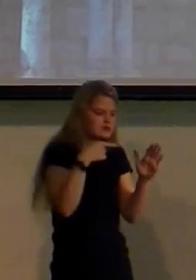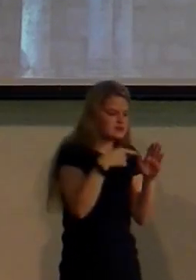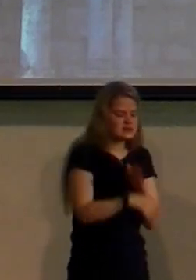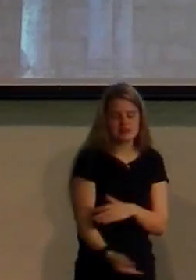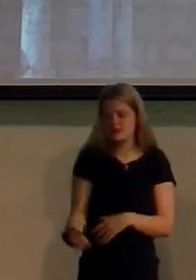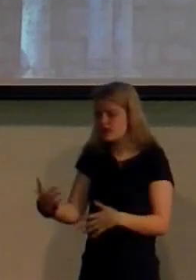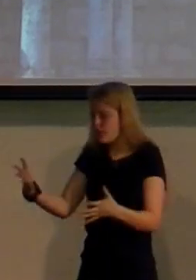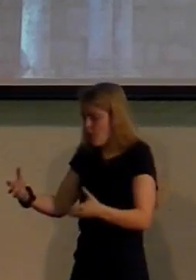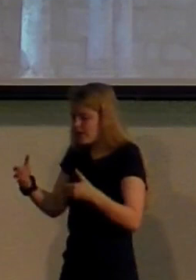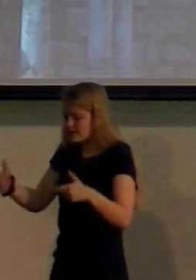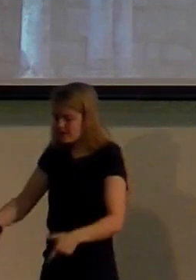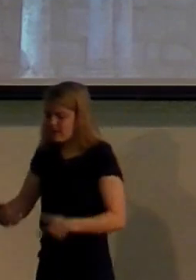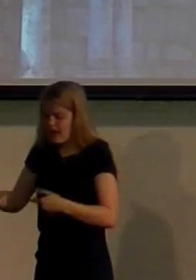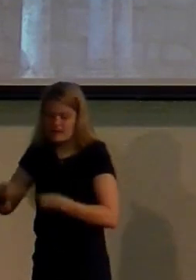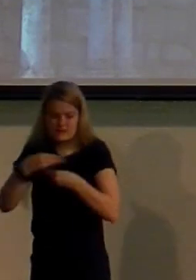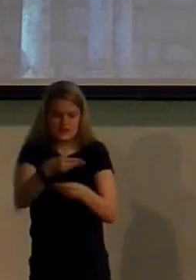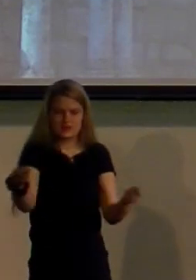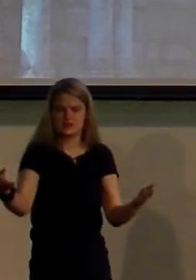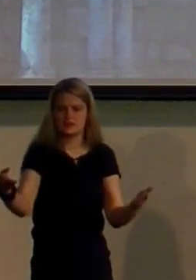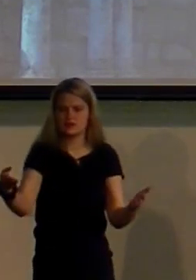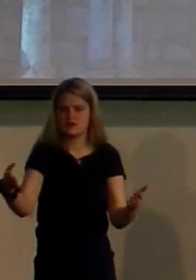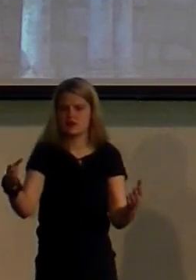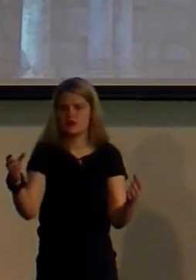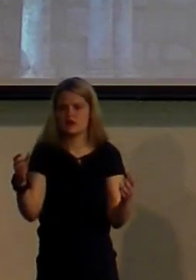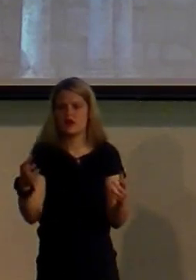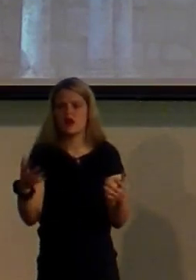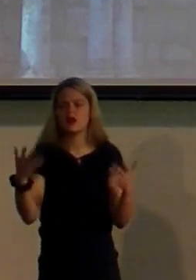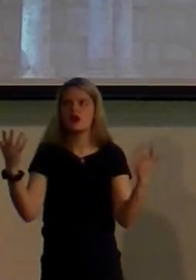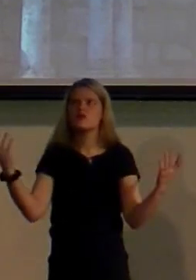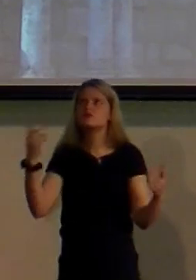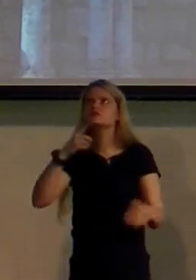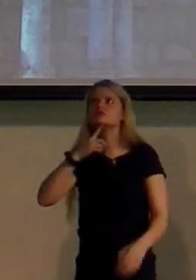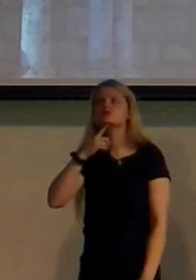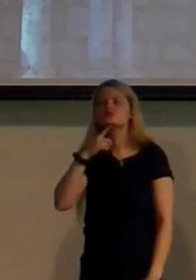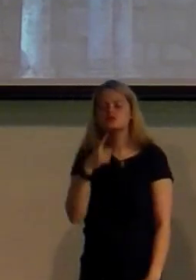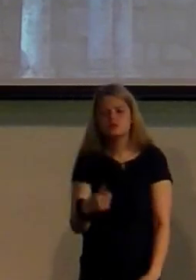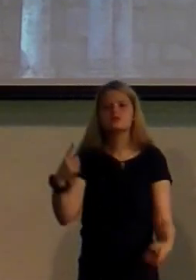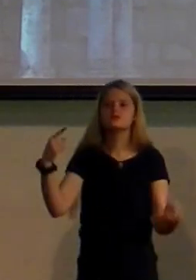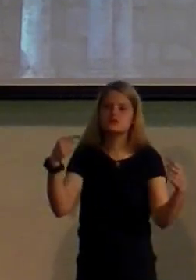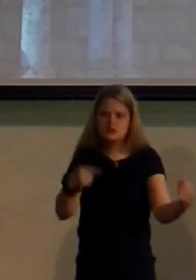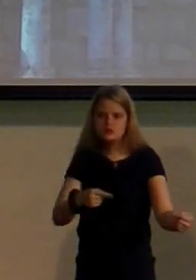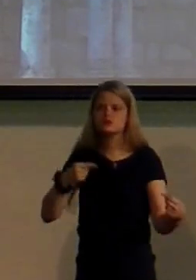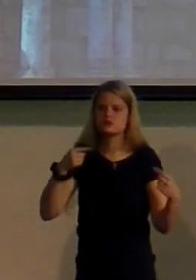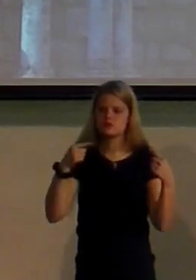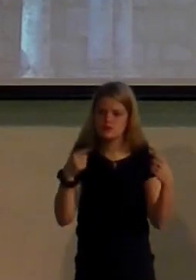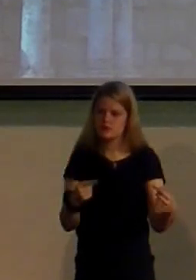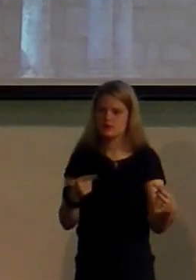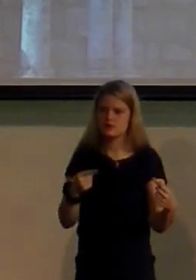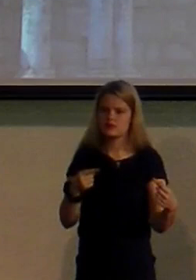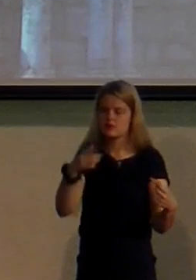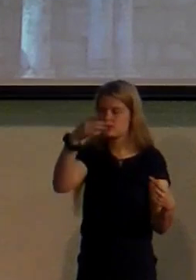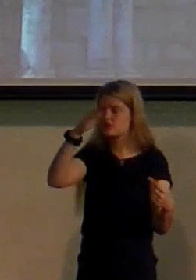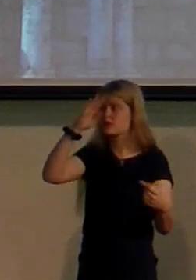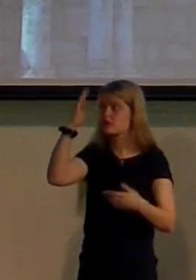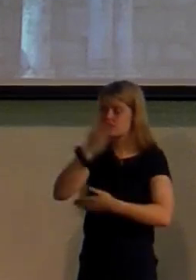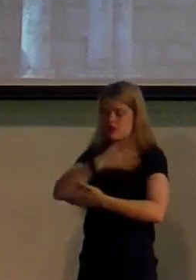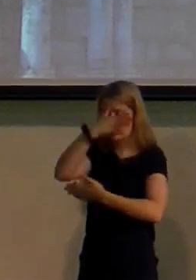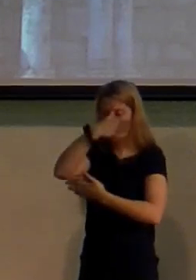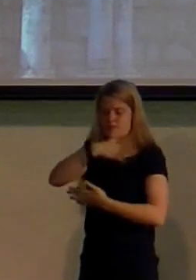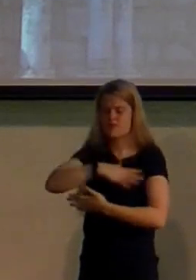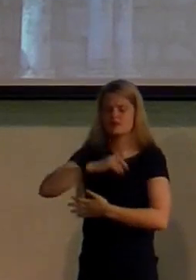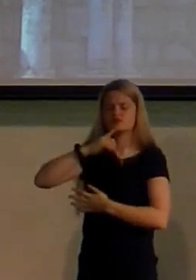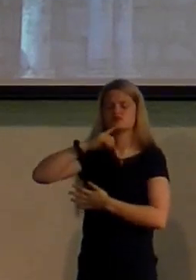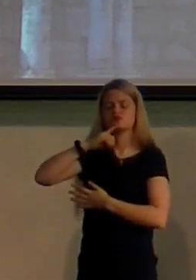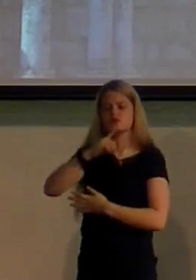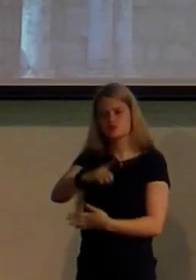life. No wonder there was a struggle. The Son of Man is indeed the Lord